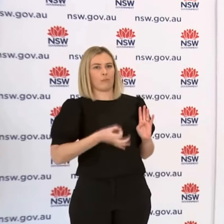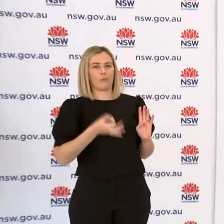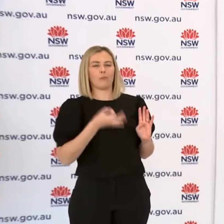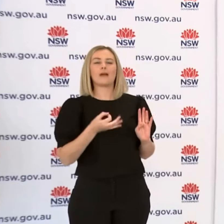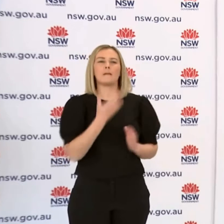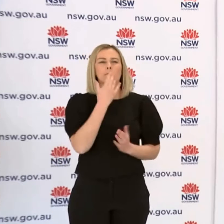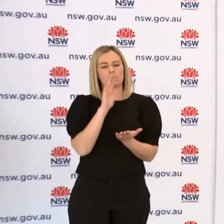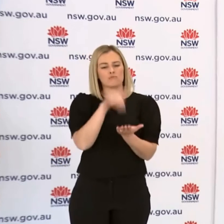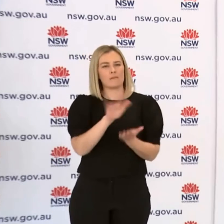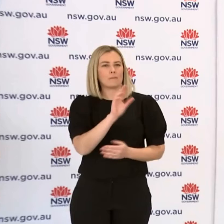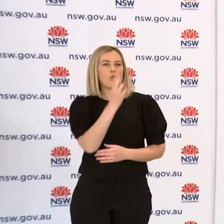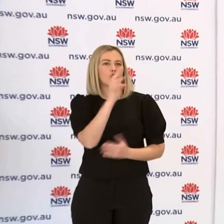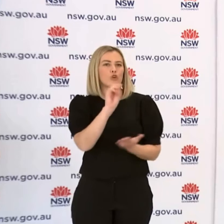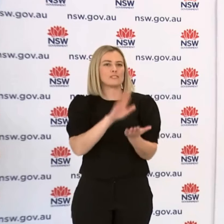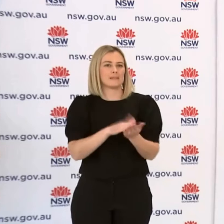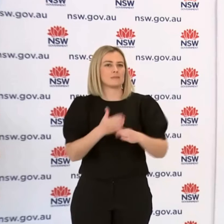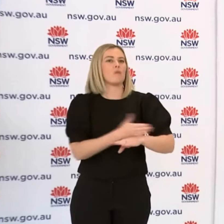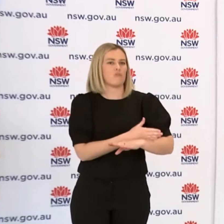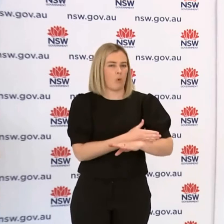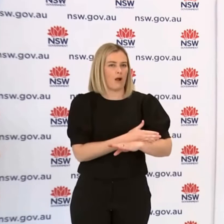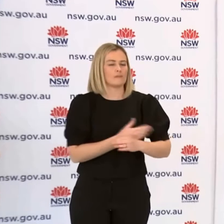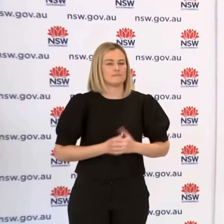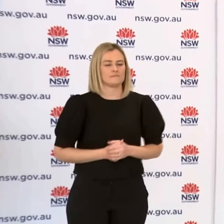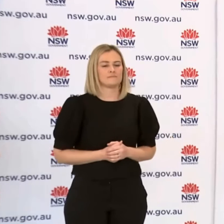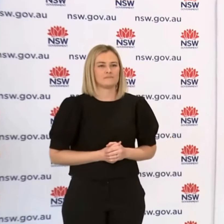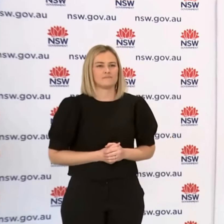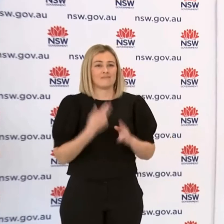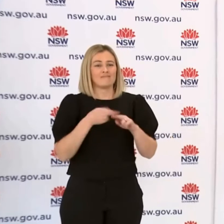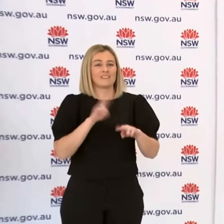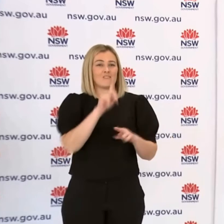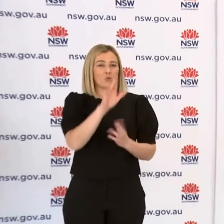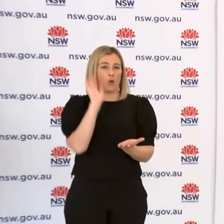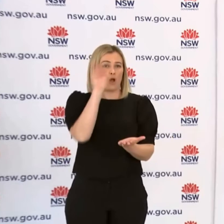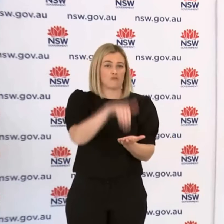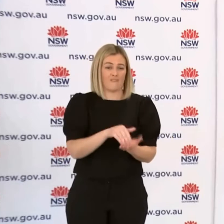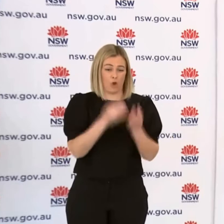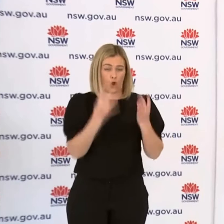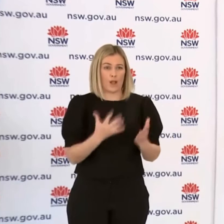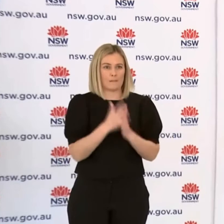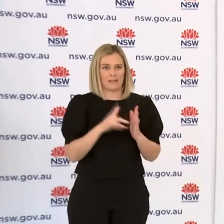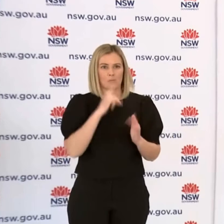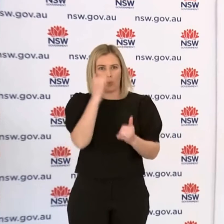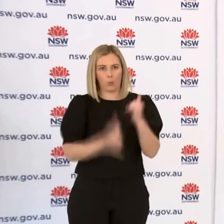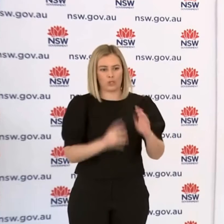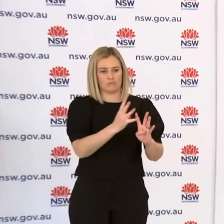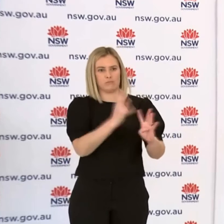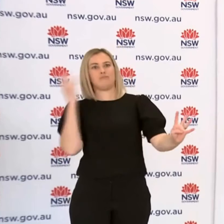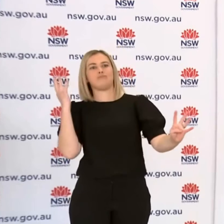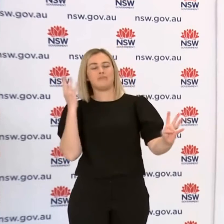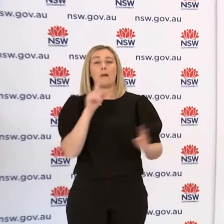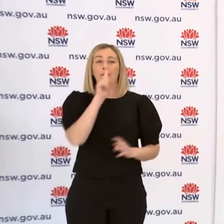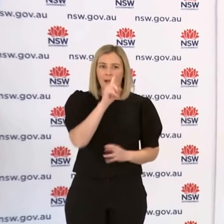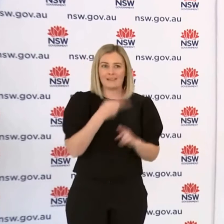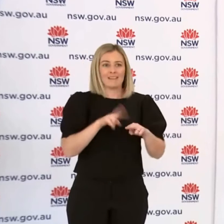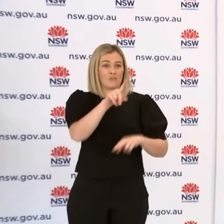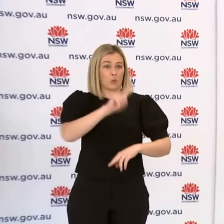hour. I would stress get there half an hour, but no earlier because that will just increase the queues. But don't get there any later either, or you might miss your booking.